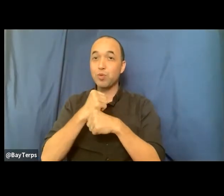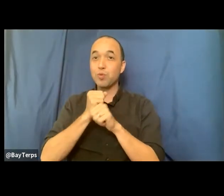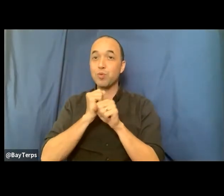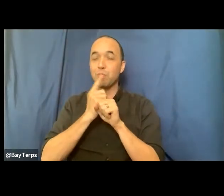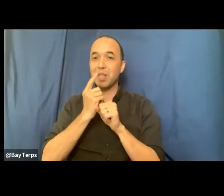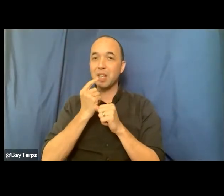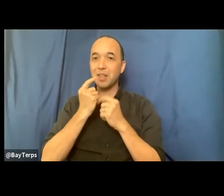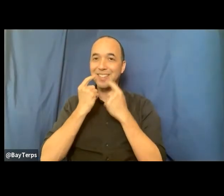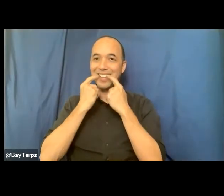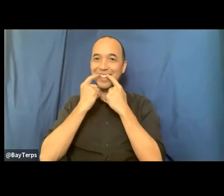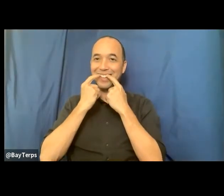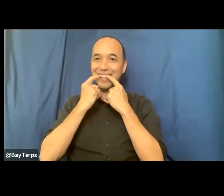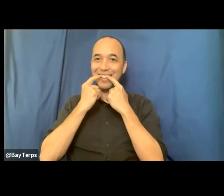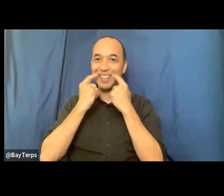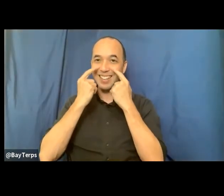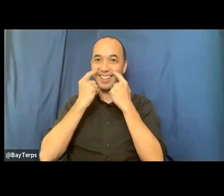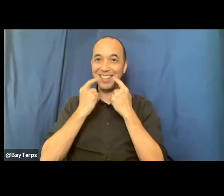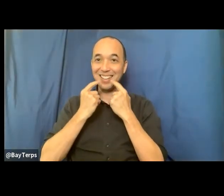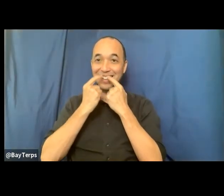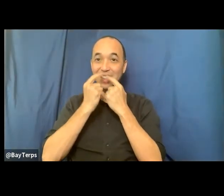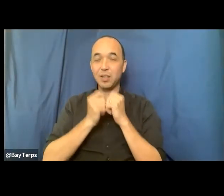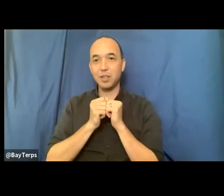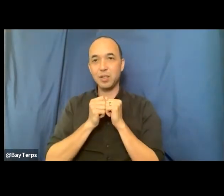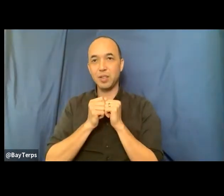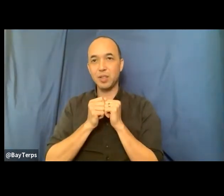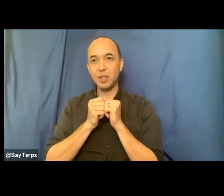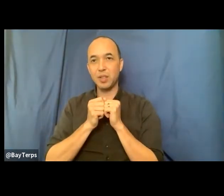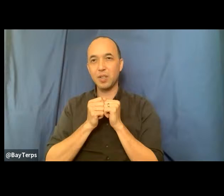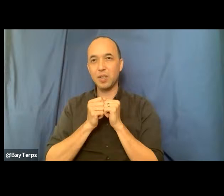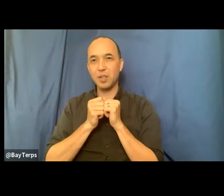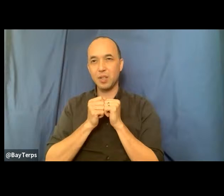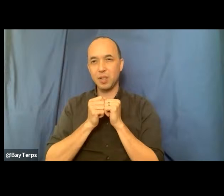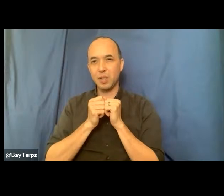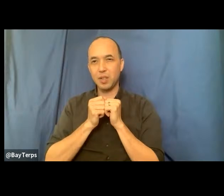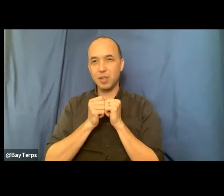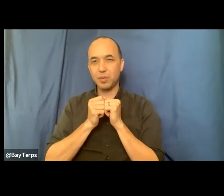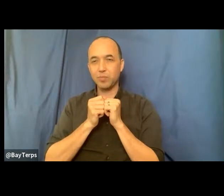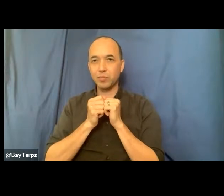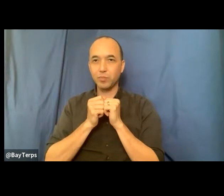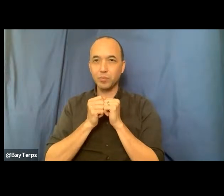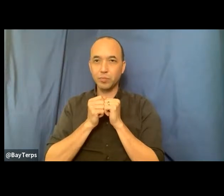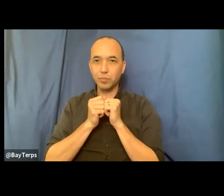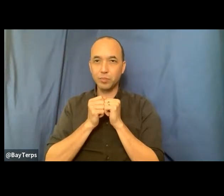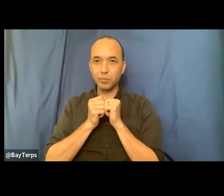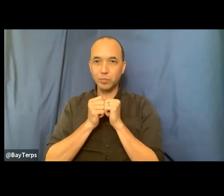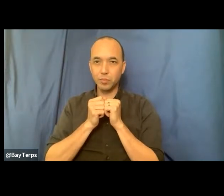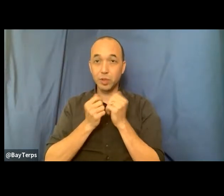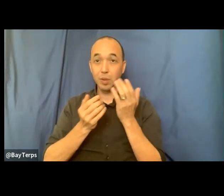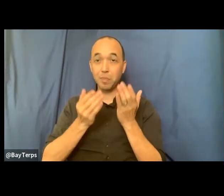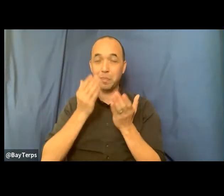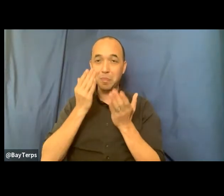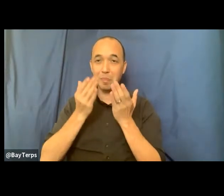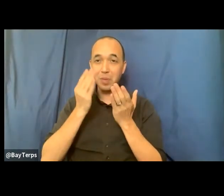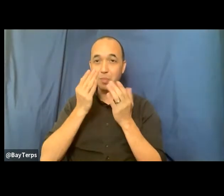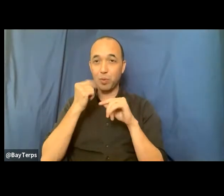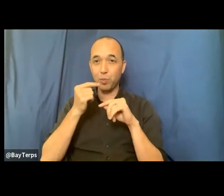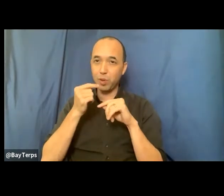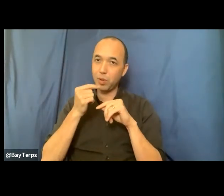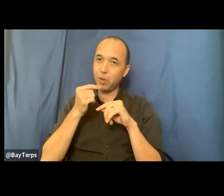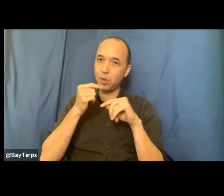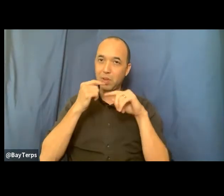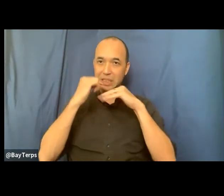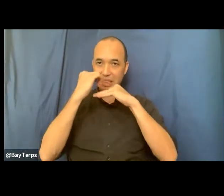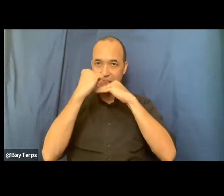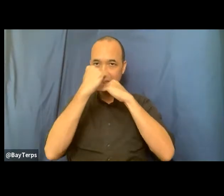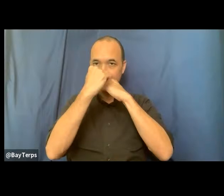And then I might even go and carve around these teeth, and it's going to look a lot more realistic than if I had just did the